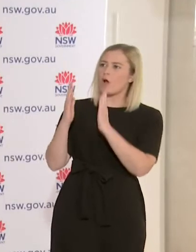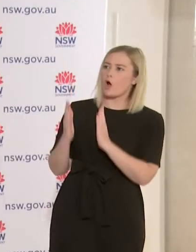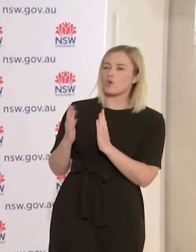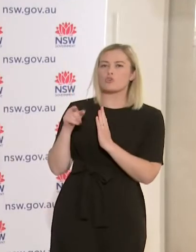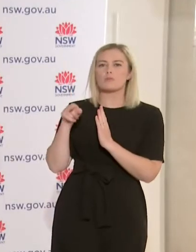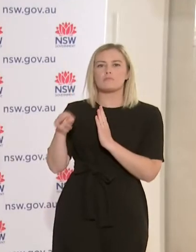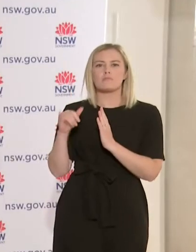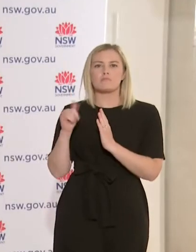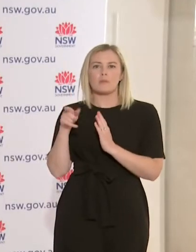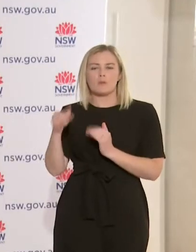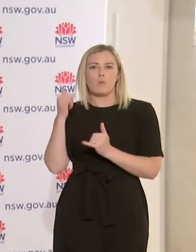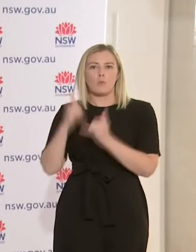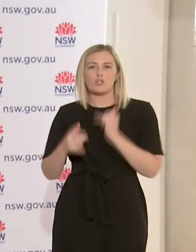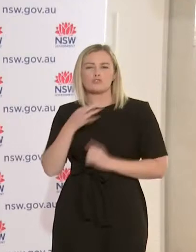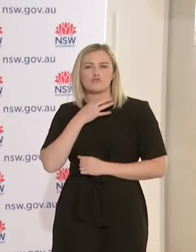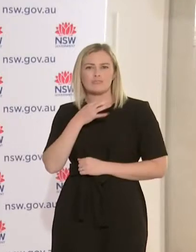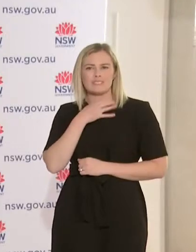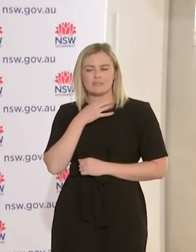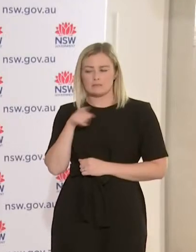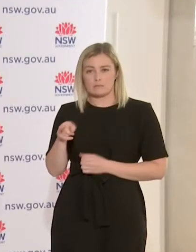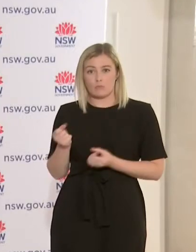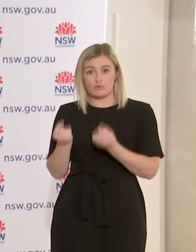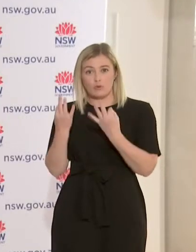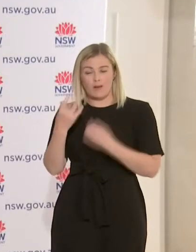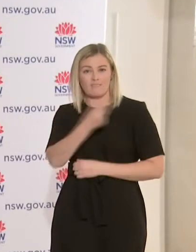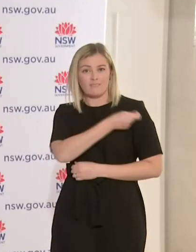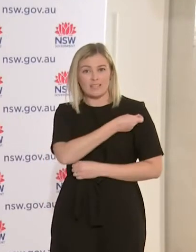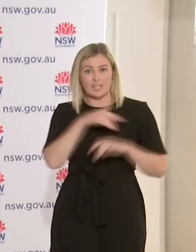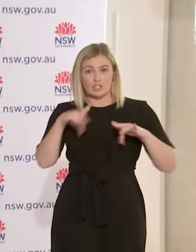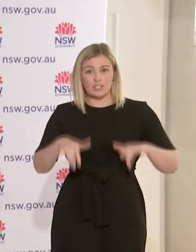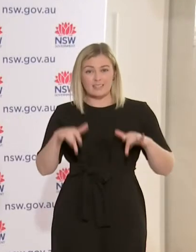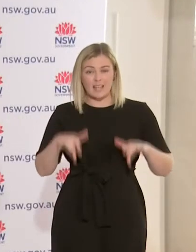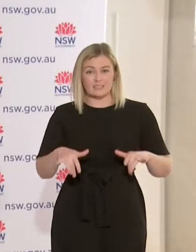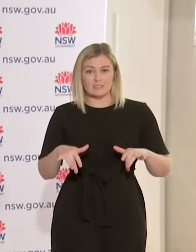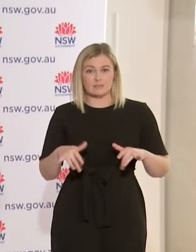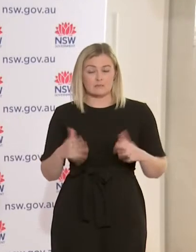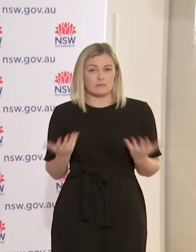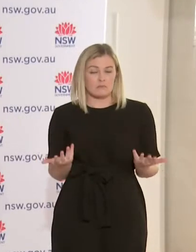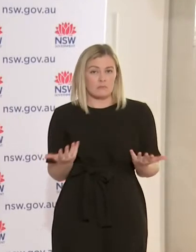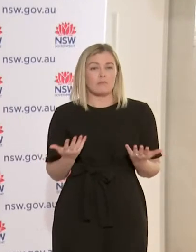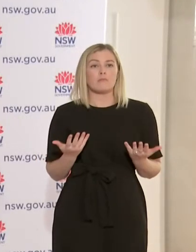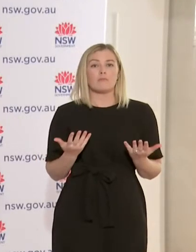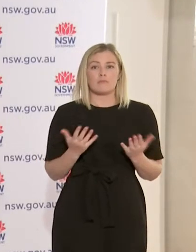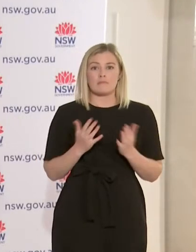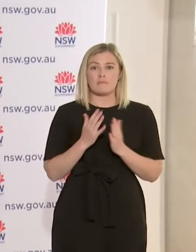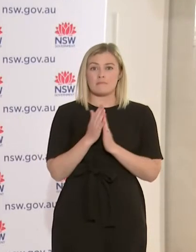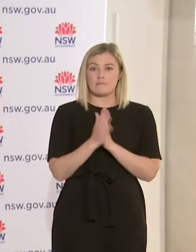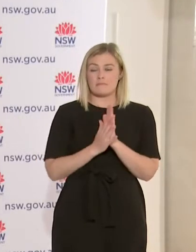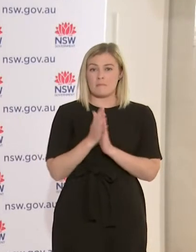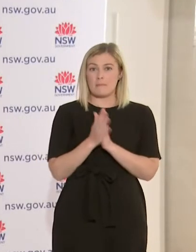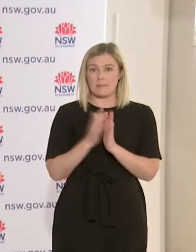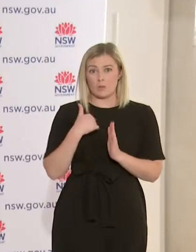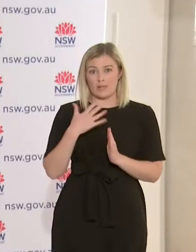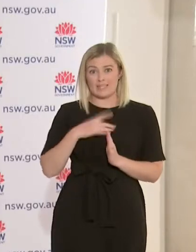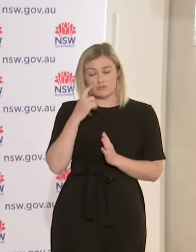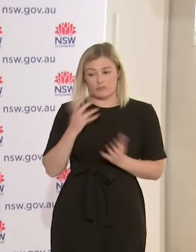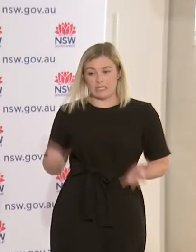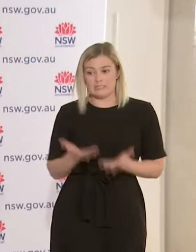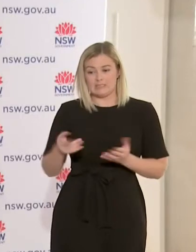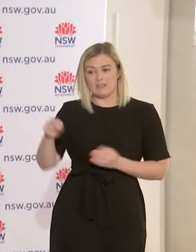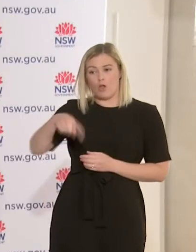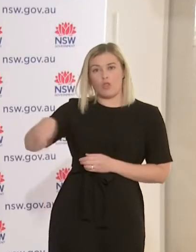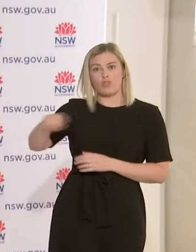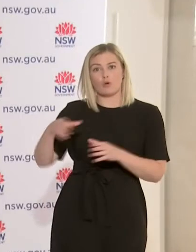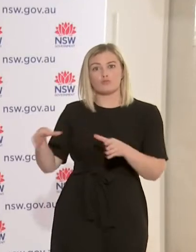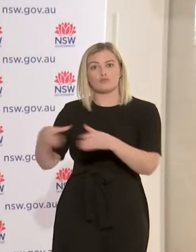rate that they're at? Enough of those people are going to be vaccinated to make up a good proportion of the 70% target that we're seeking?